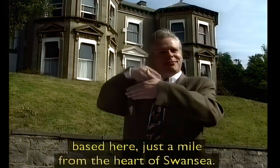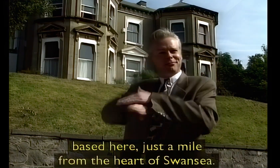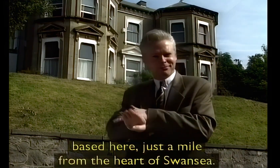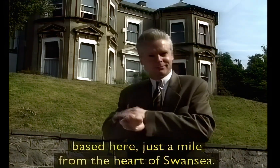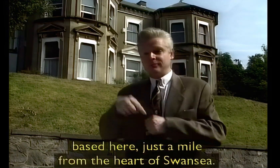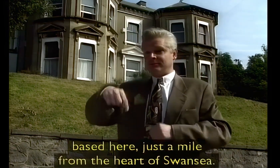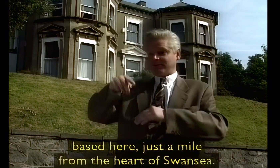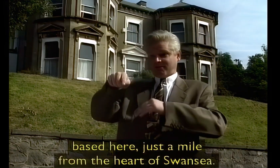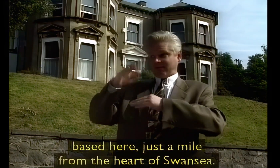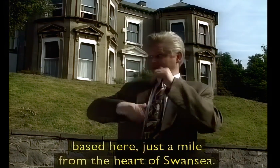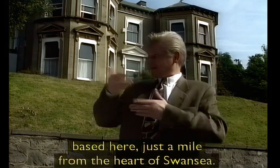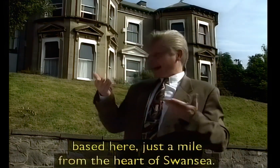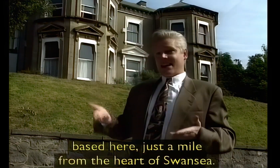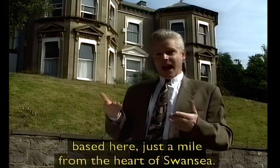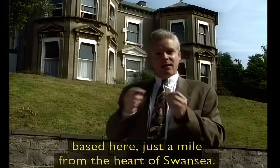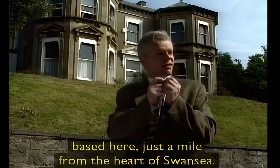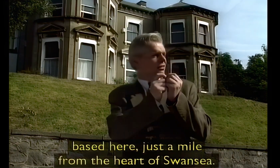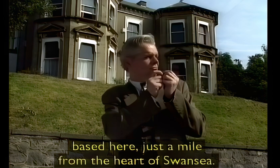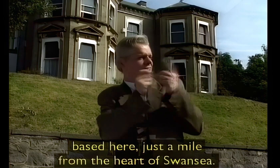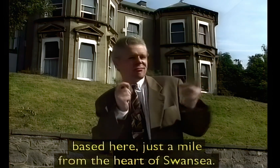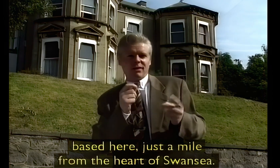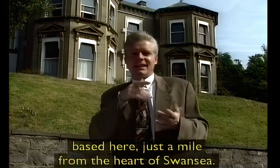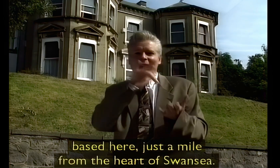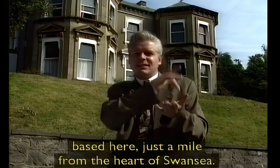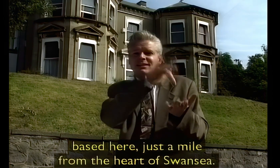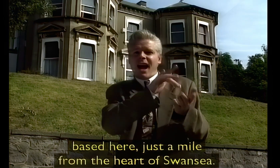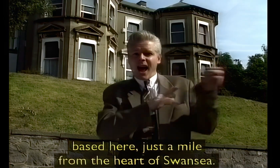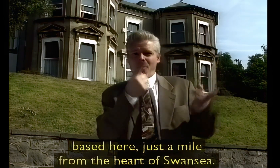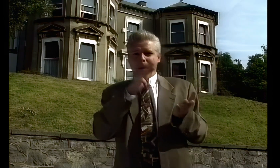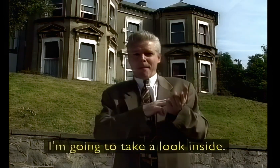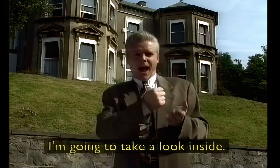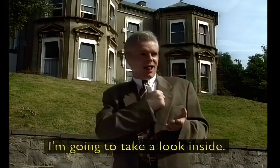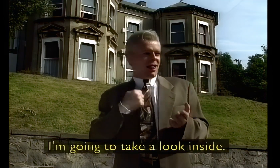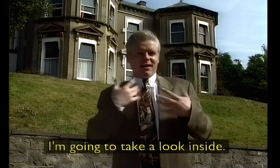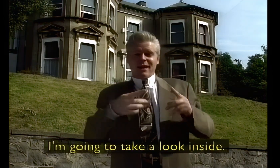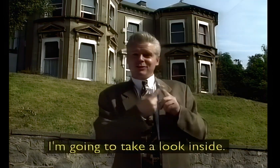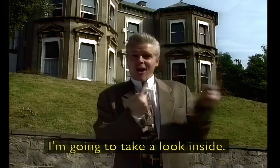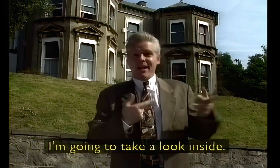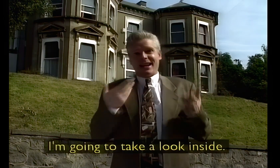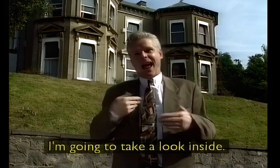based here just a mile from the heart of Swansea. I'm going to take a look inside.